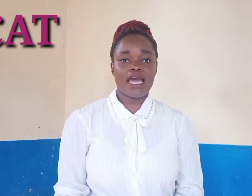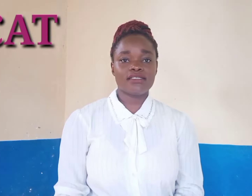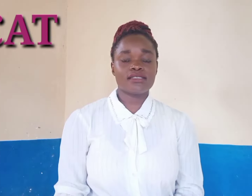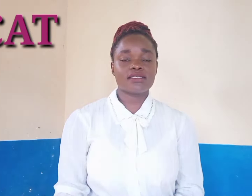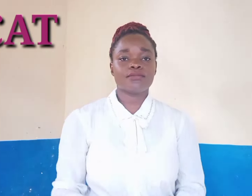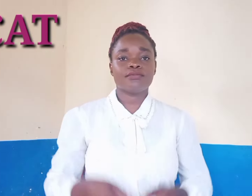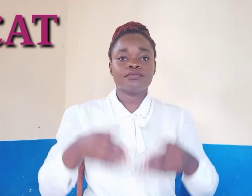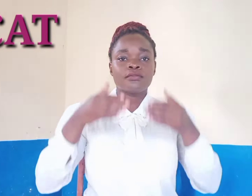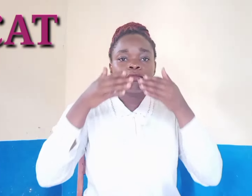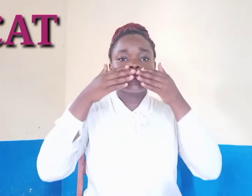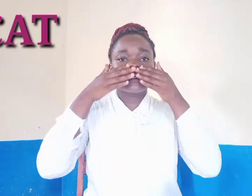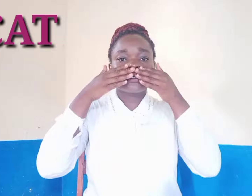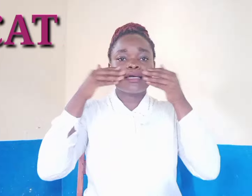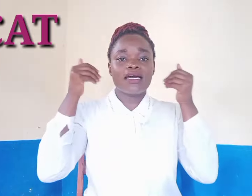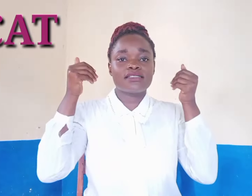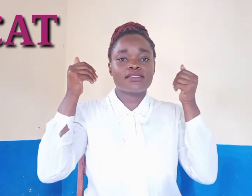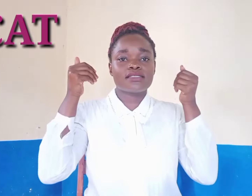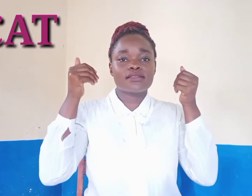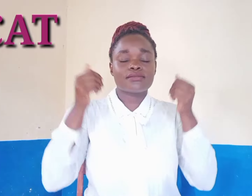cat, cats,